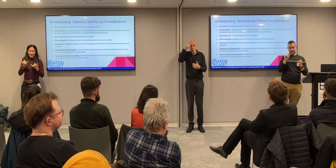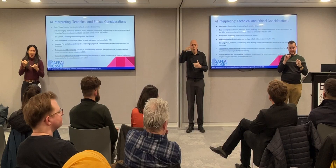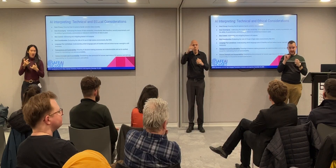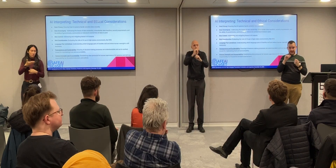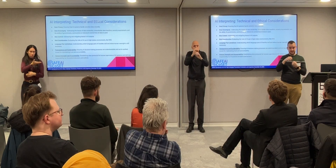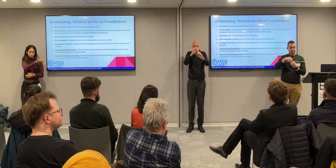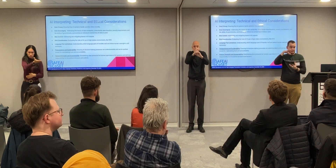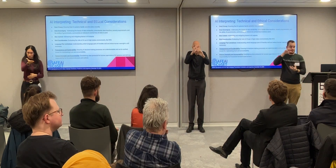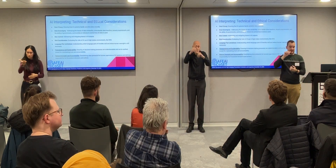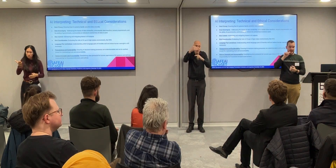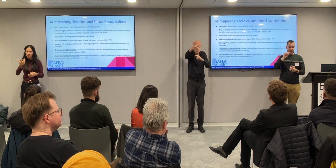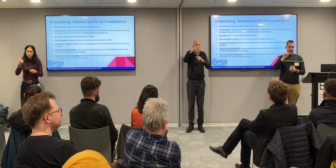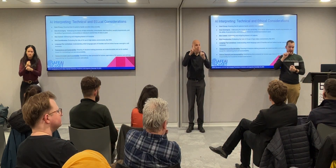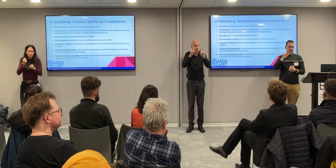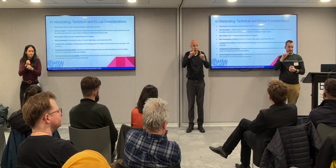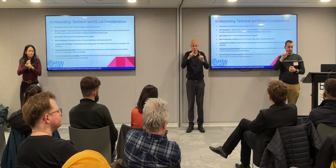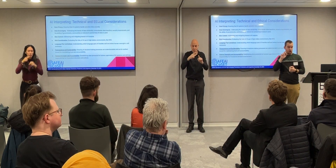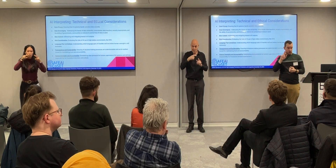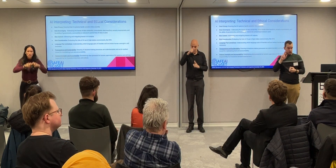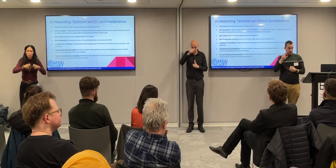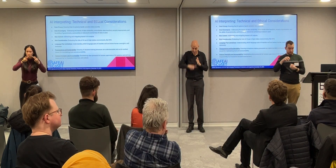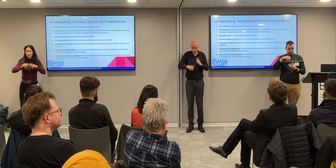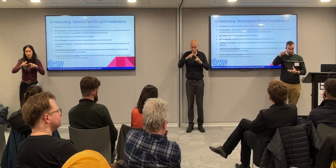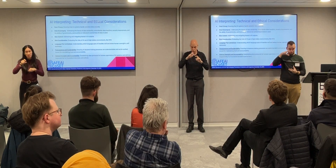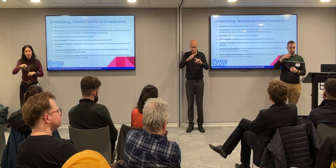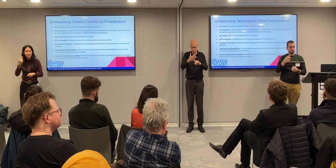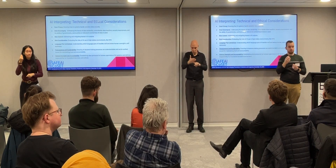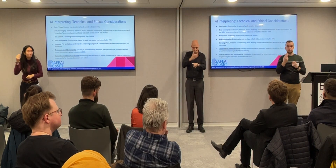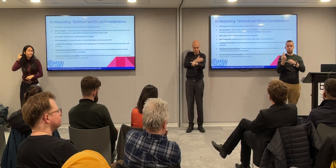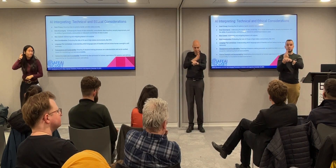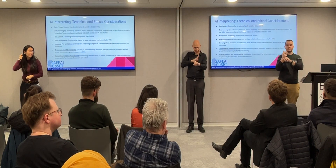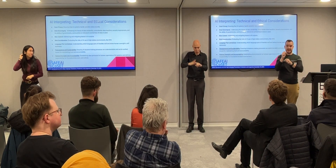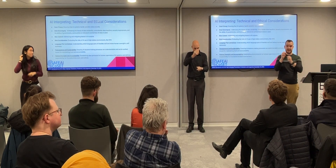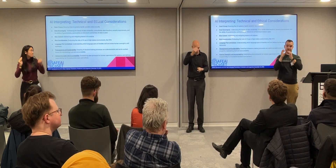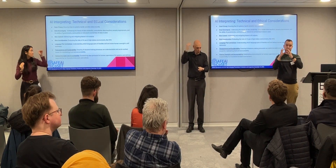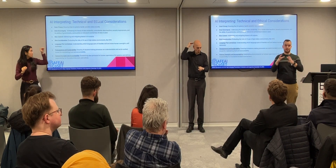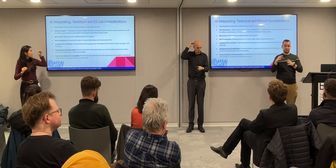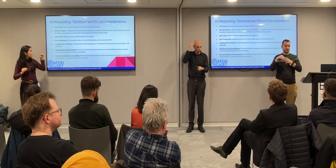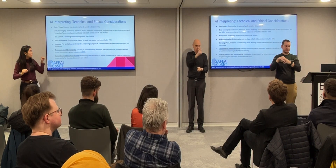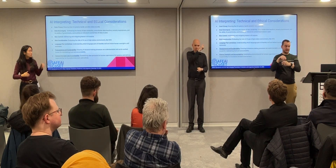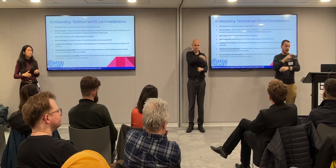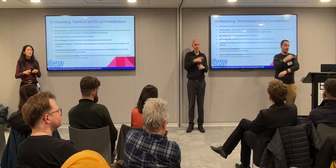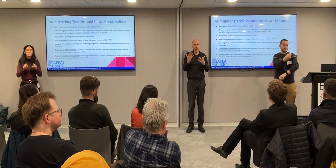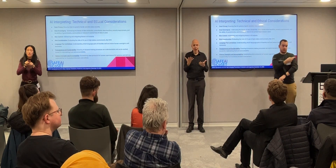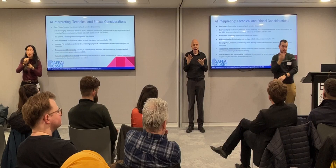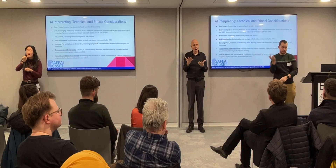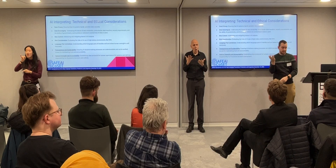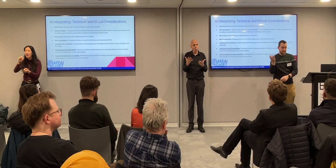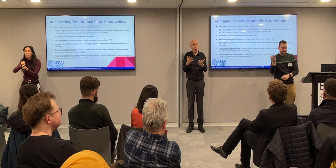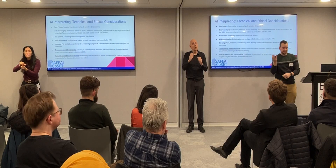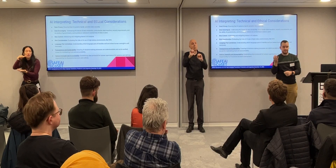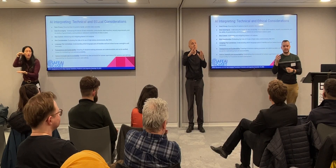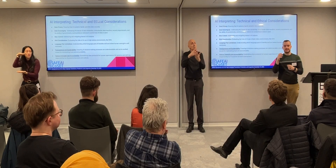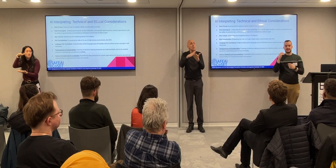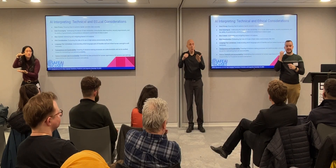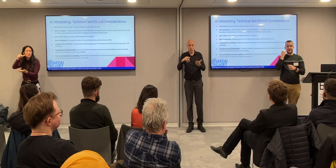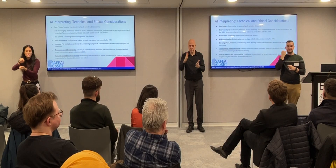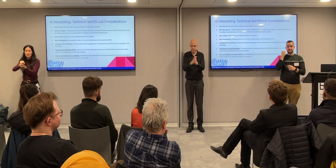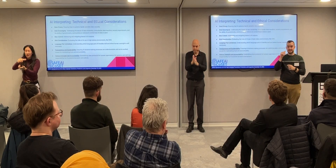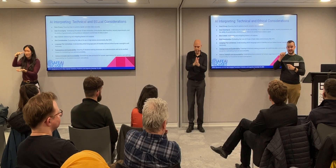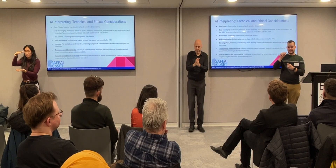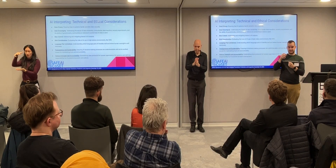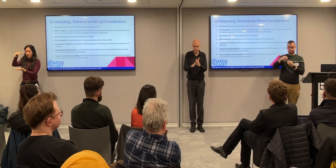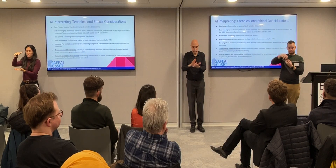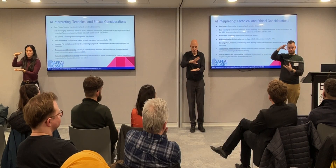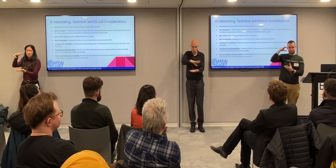research. When we're looking at AI avatars, when we're using those as an interpreter in a hospital